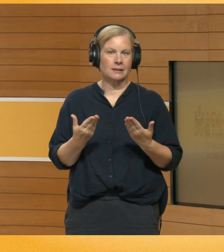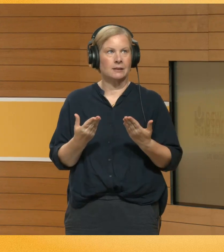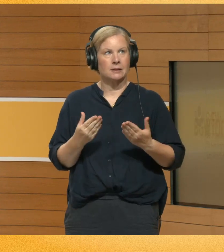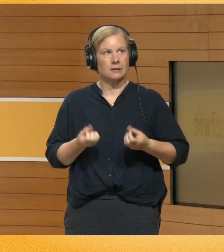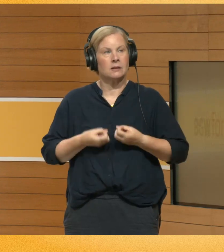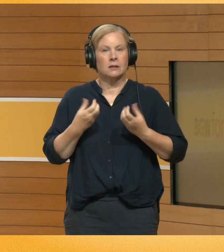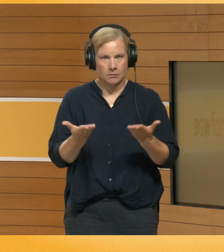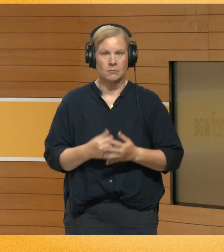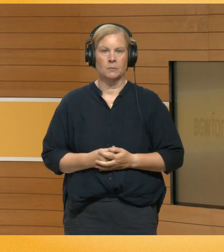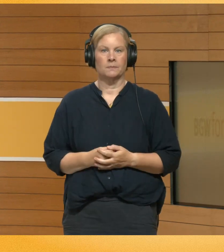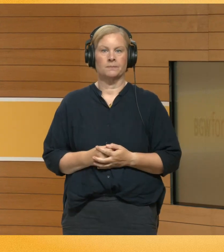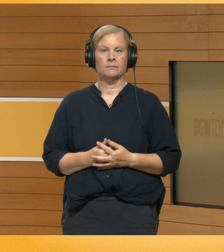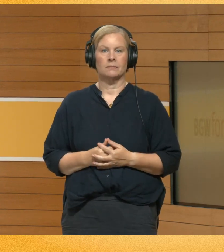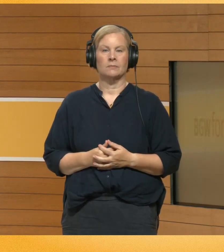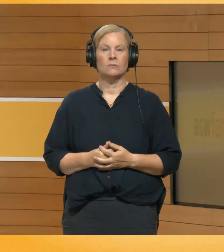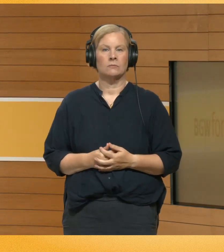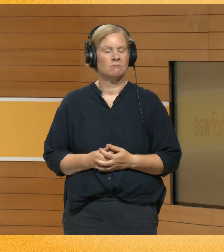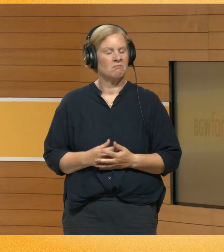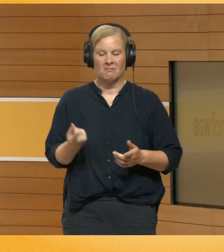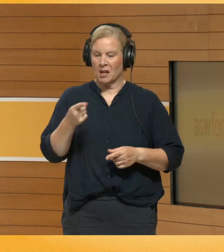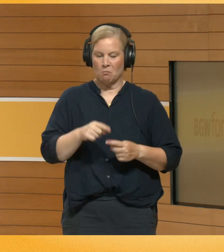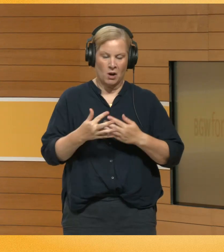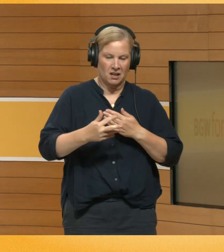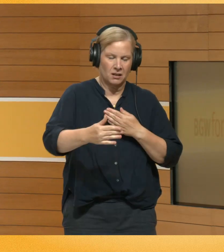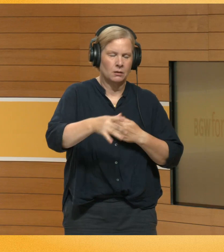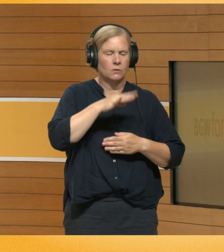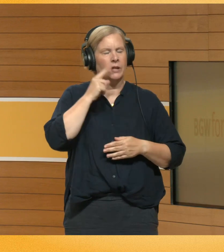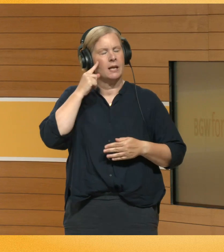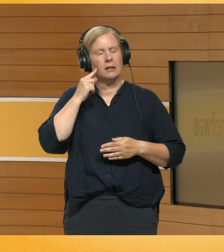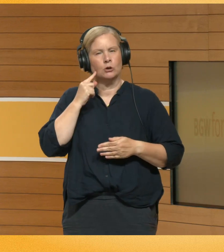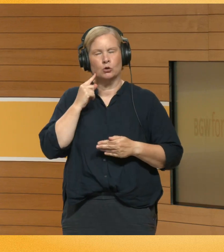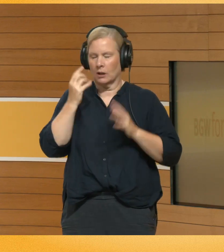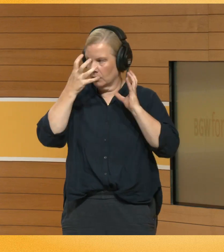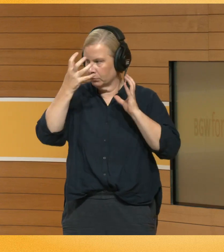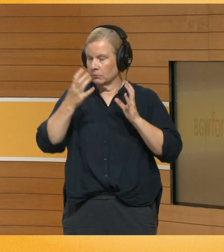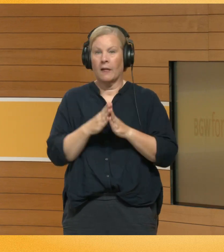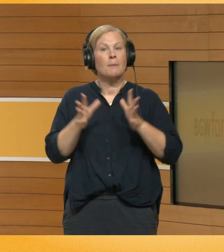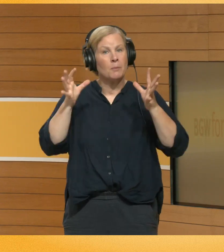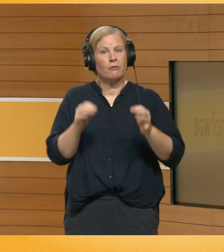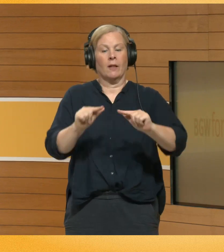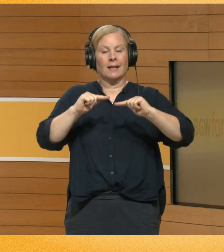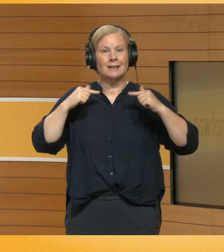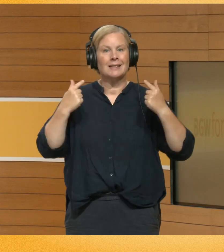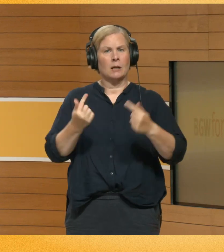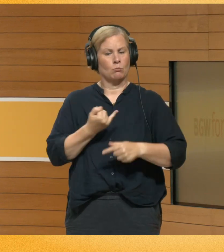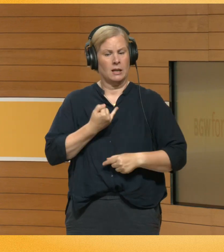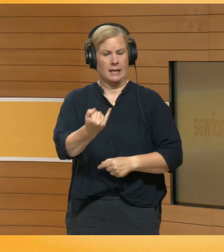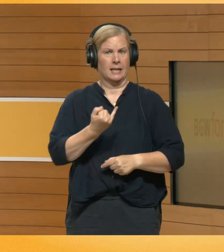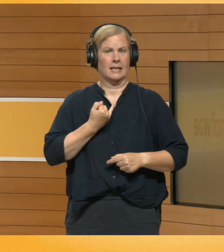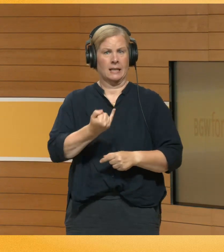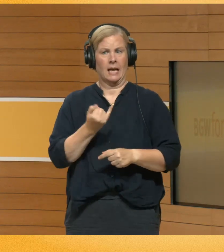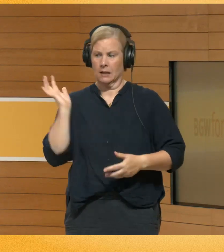the response team and the shared common goal, which their goal was that a sense